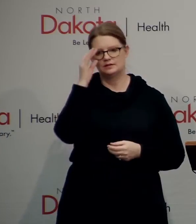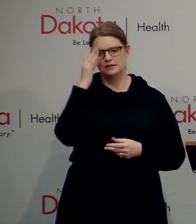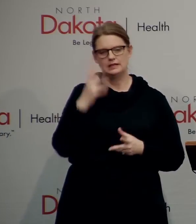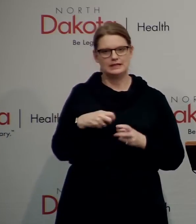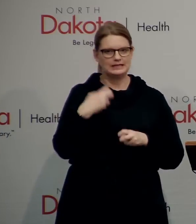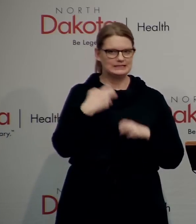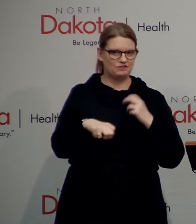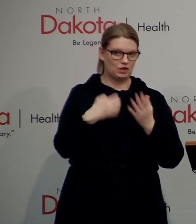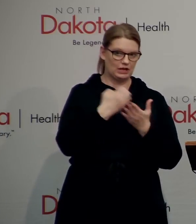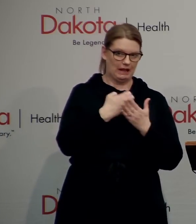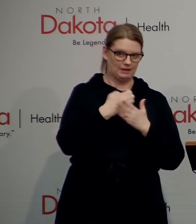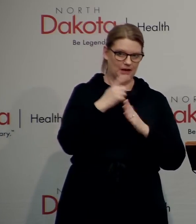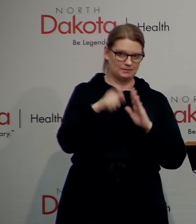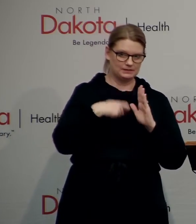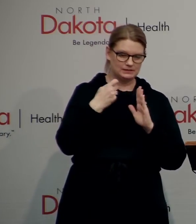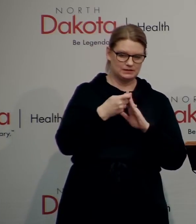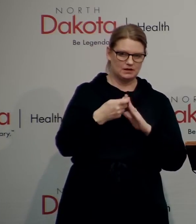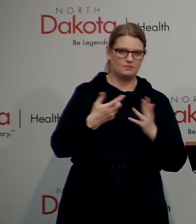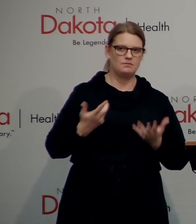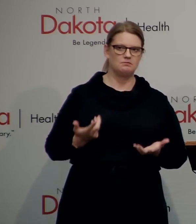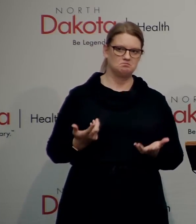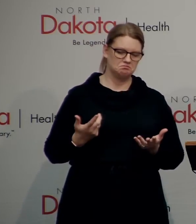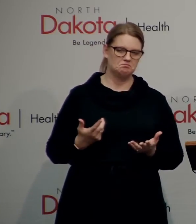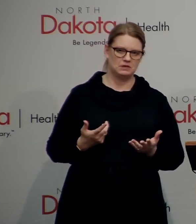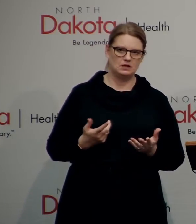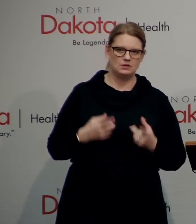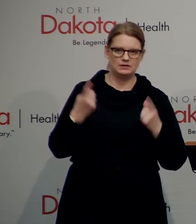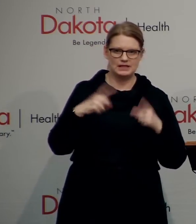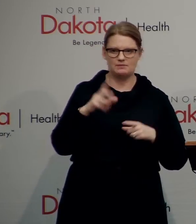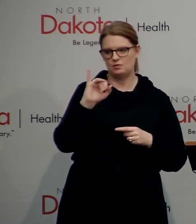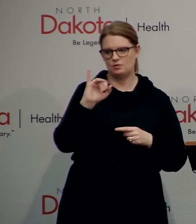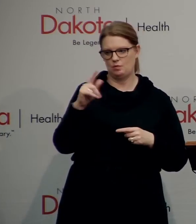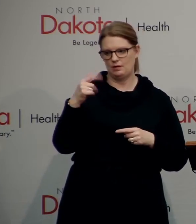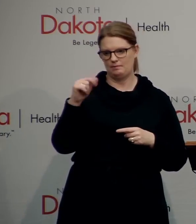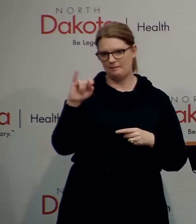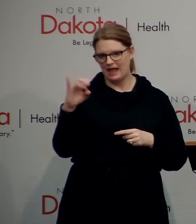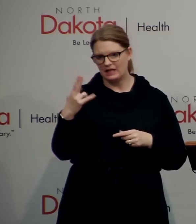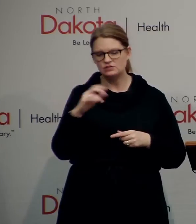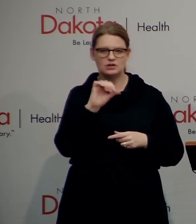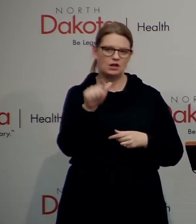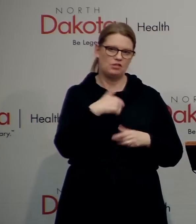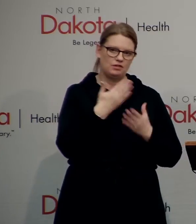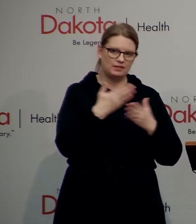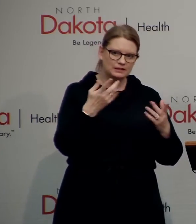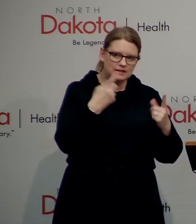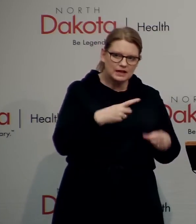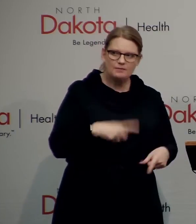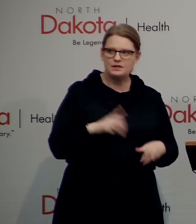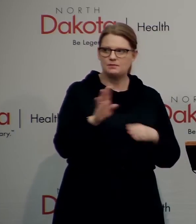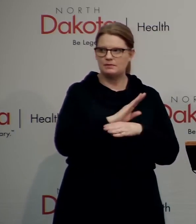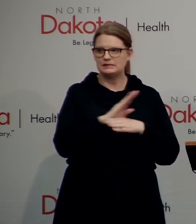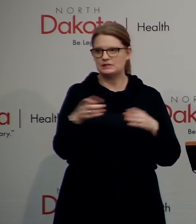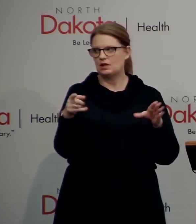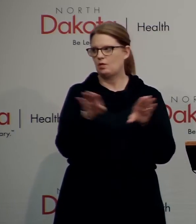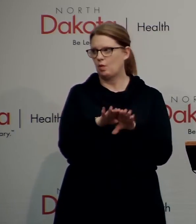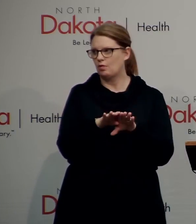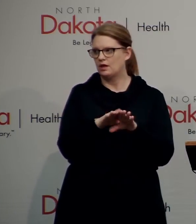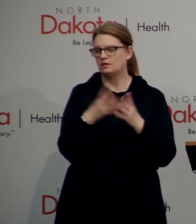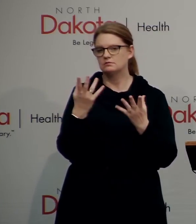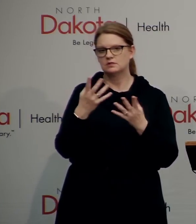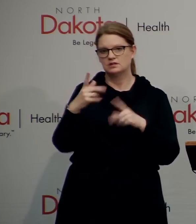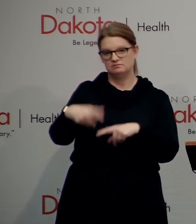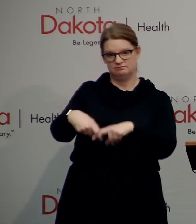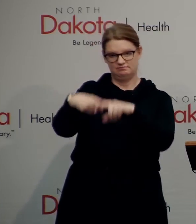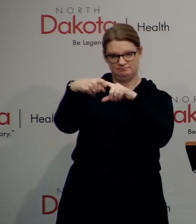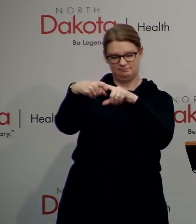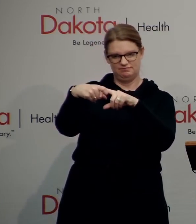difficult economic time, given what's going on in the oil patch, given other things that are happening with business closing, and if we thought about putting a moratorium